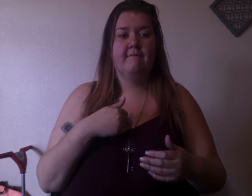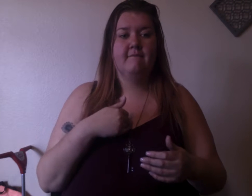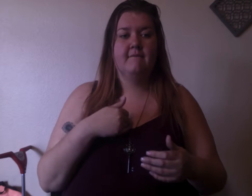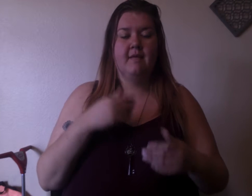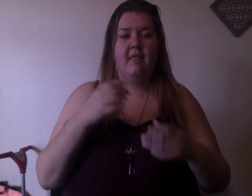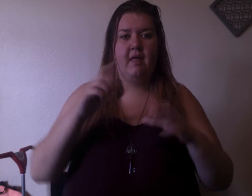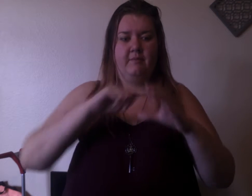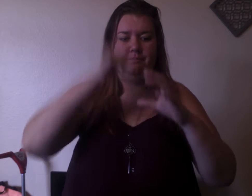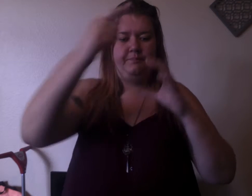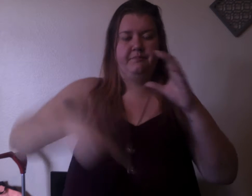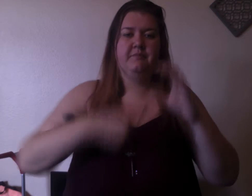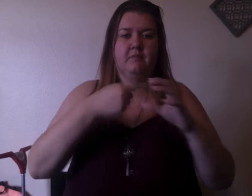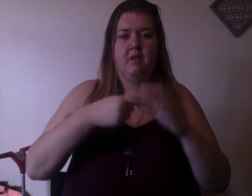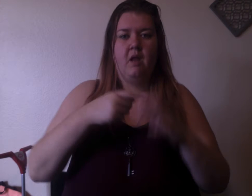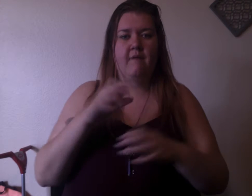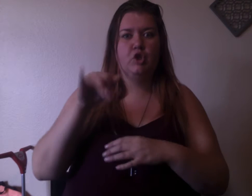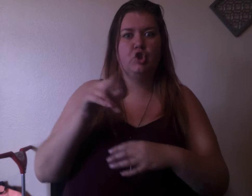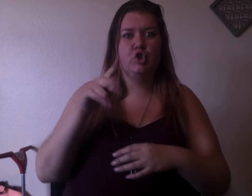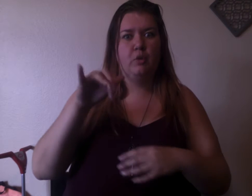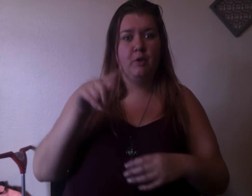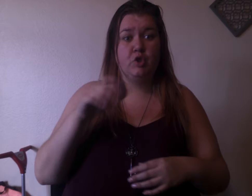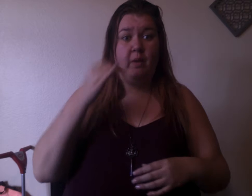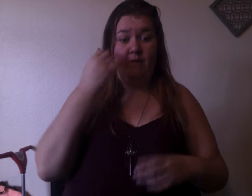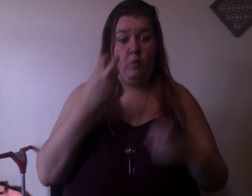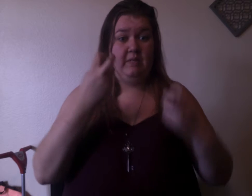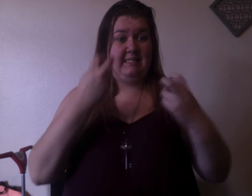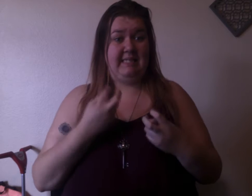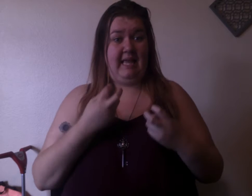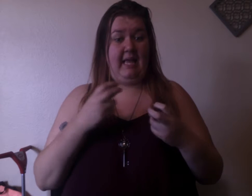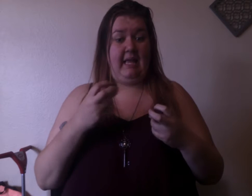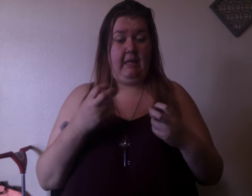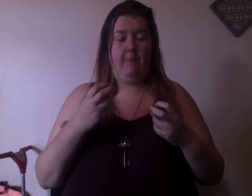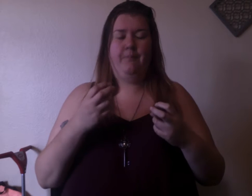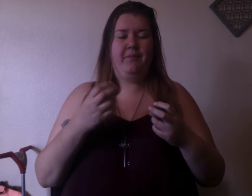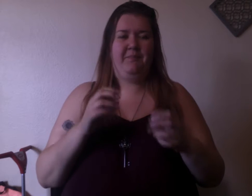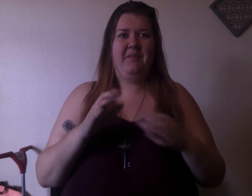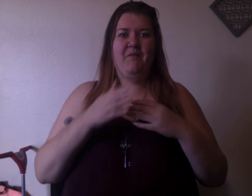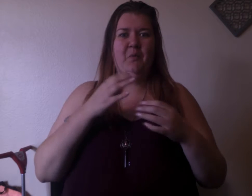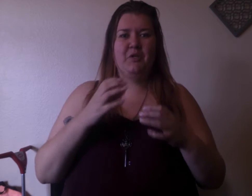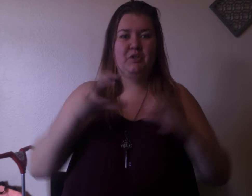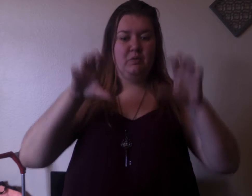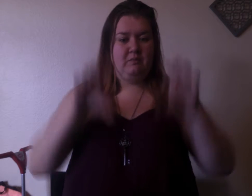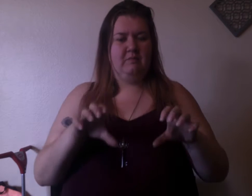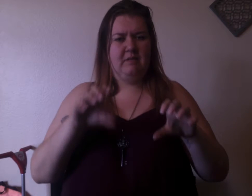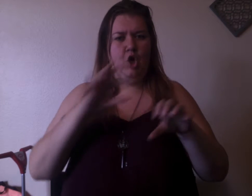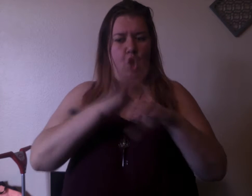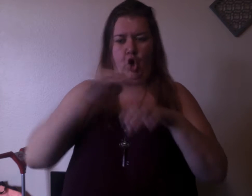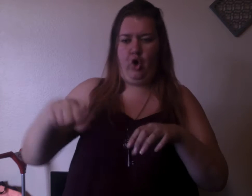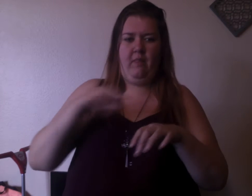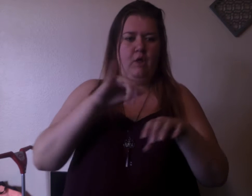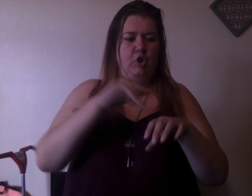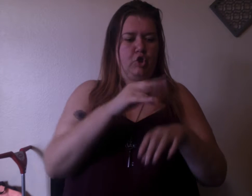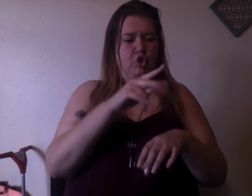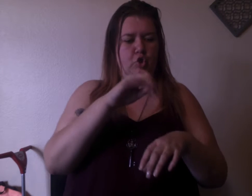Jupiter. And so if you were to sit Earth right next to Jupiter, obviously they're nowhere near that close. That would destroy both